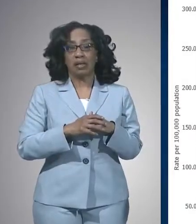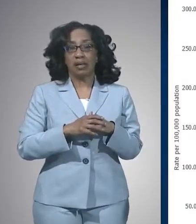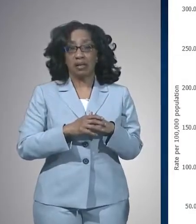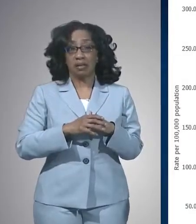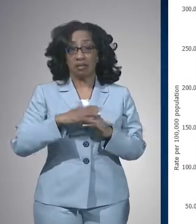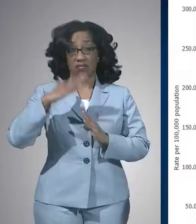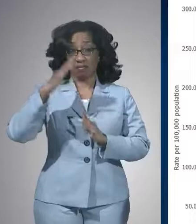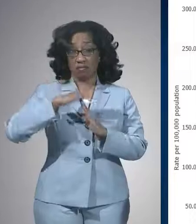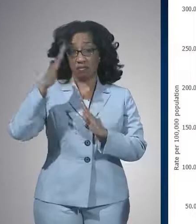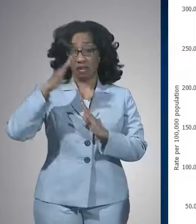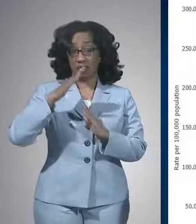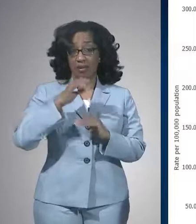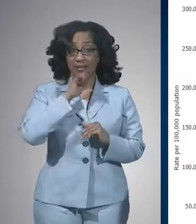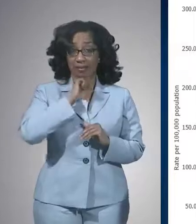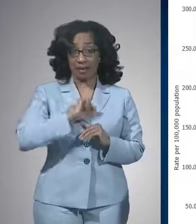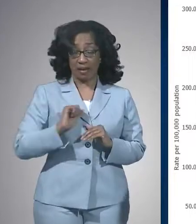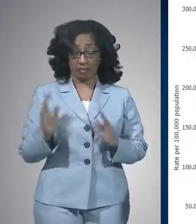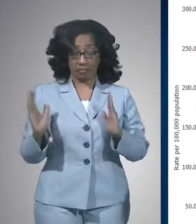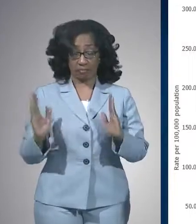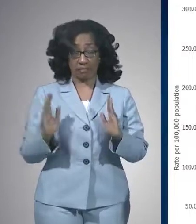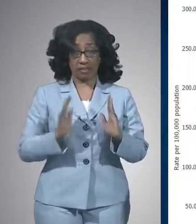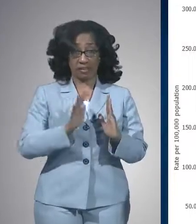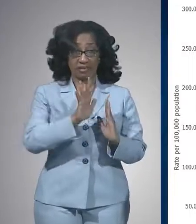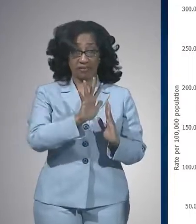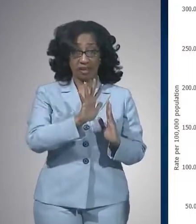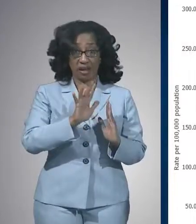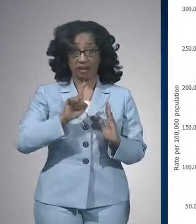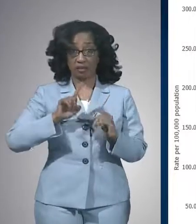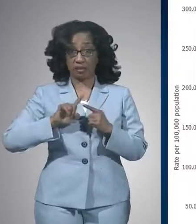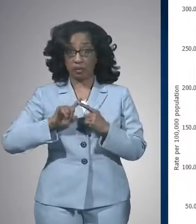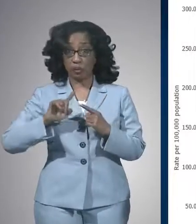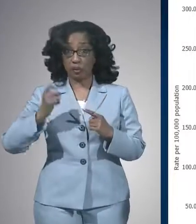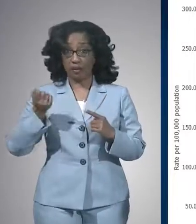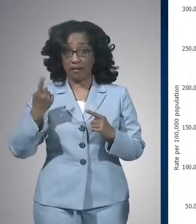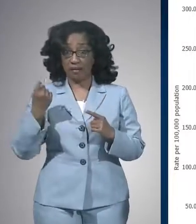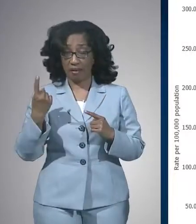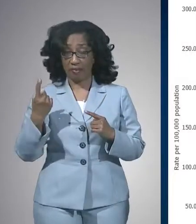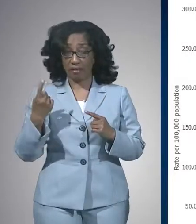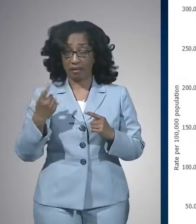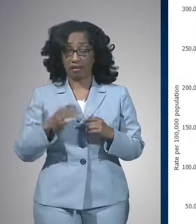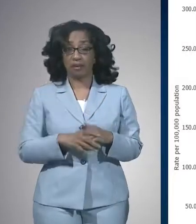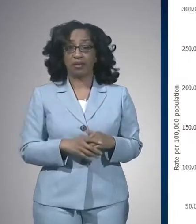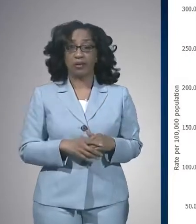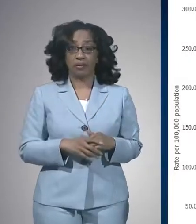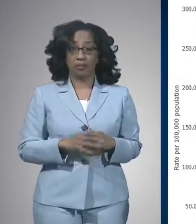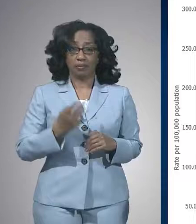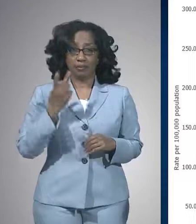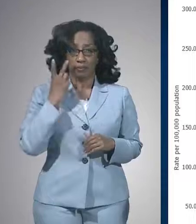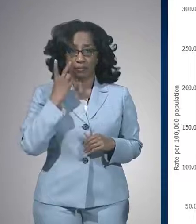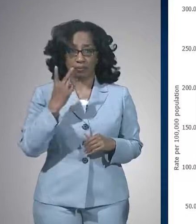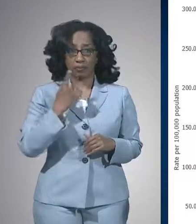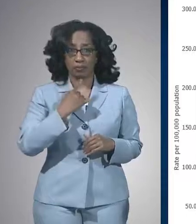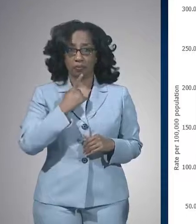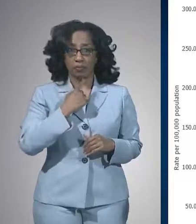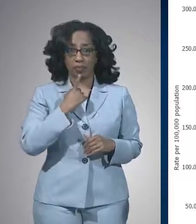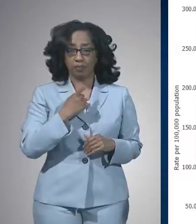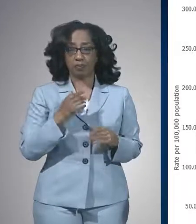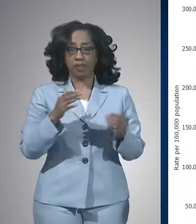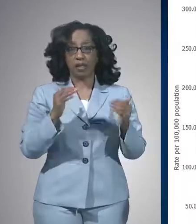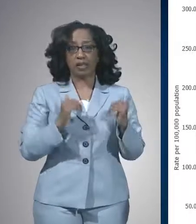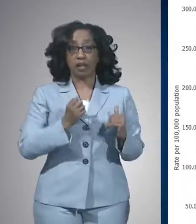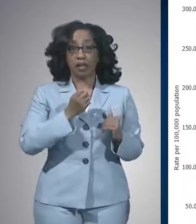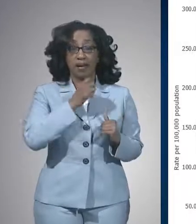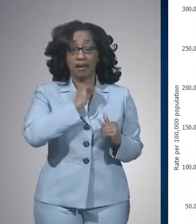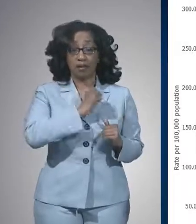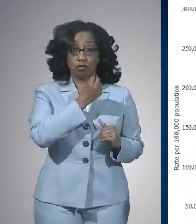highest in our 5 to 11-year-old age range, followed by, and that's in red, followed by the 12 to